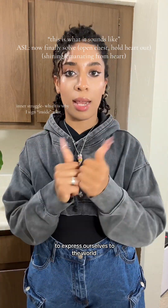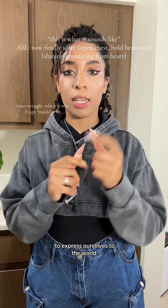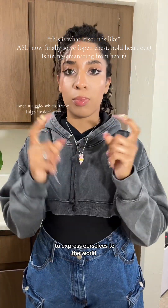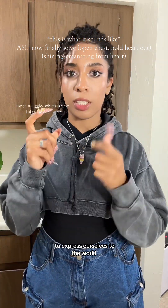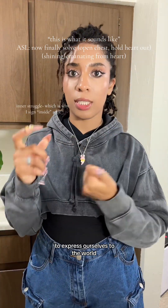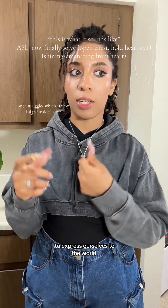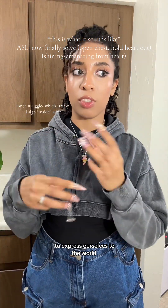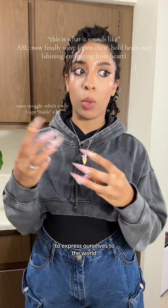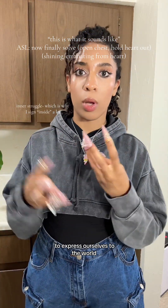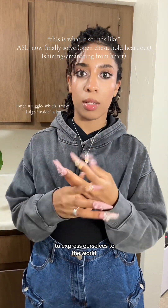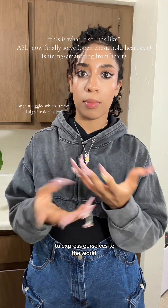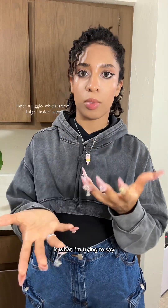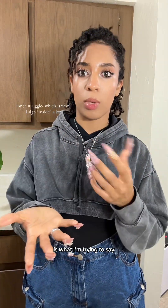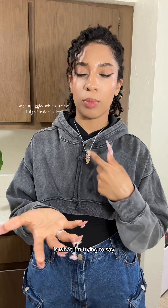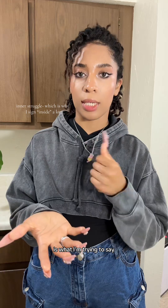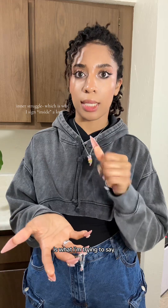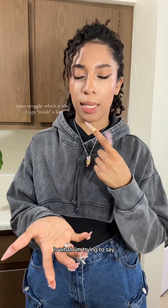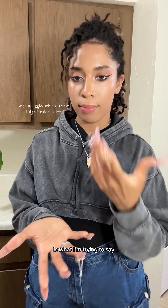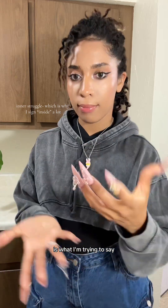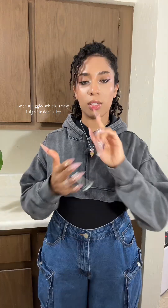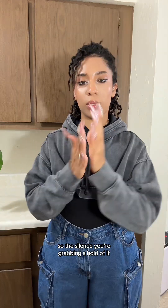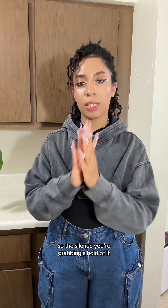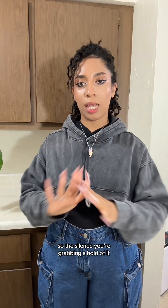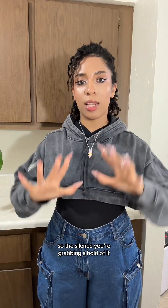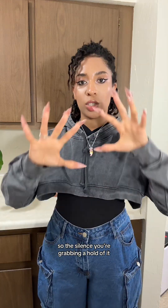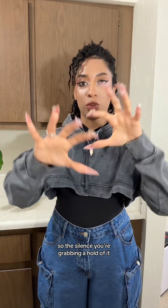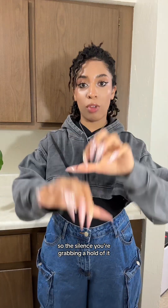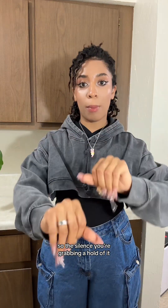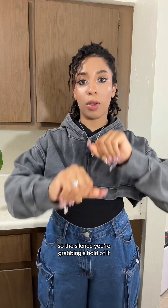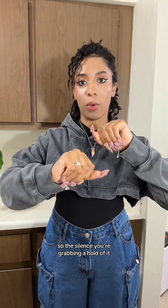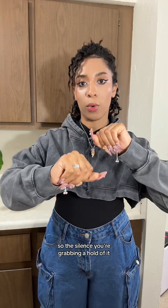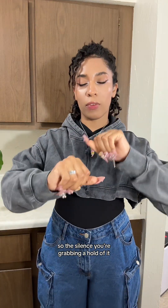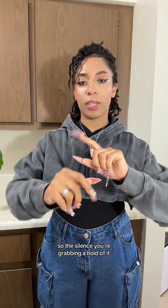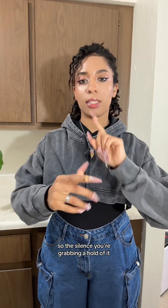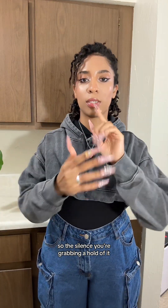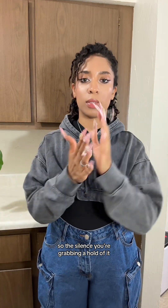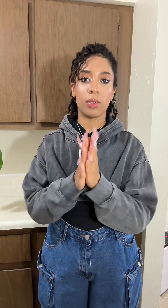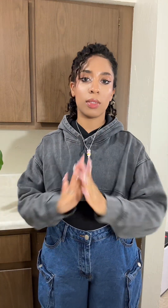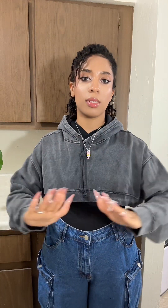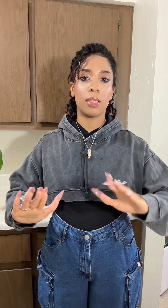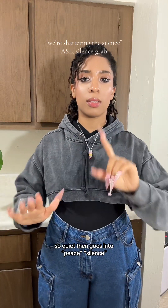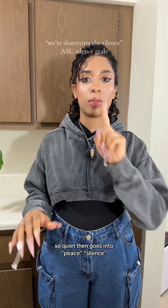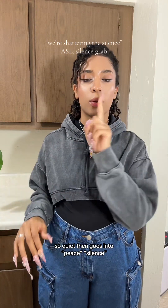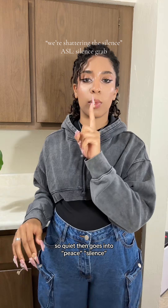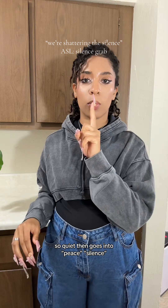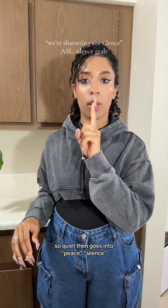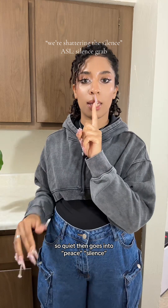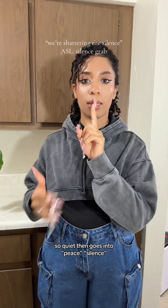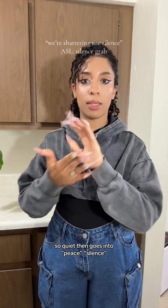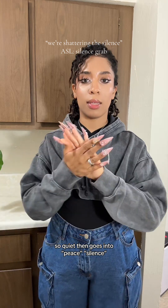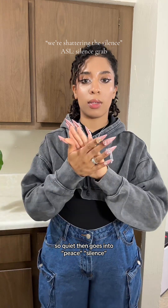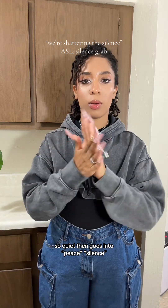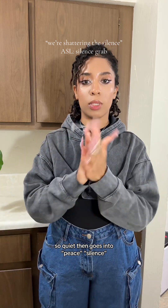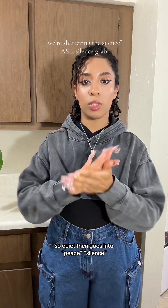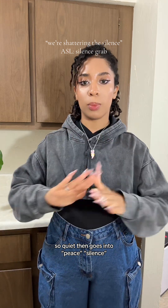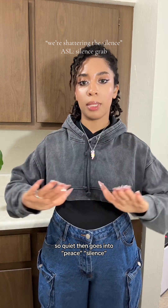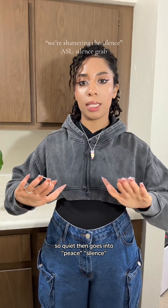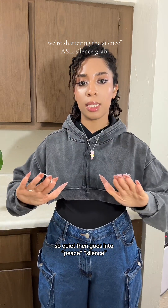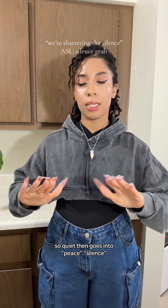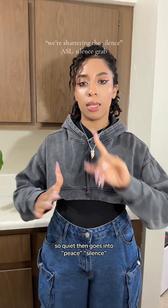express ourselves to the world, is what I'm trying to say. So it sounds you're grabbing a hold of it. So quiet, and then goes into peace,